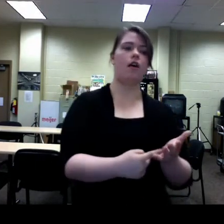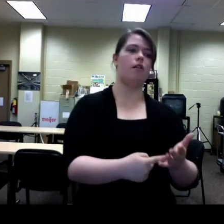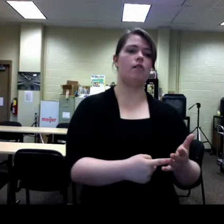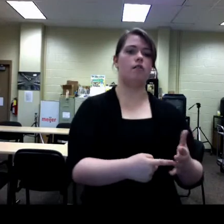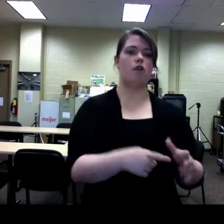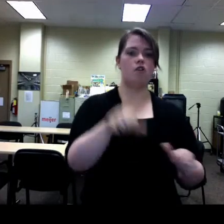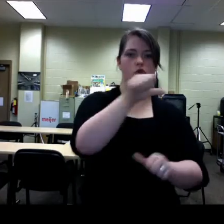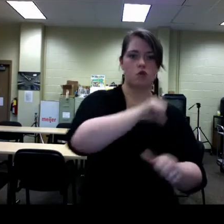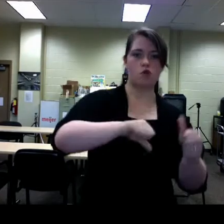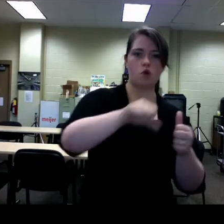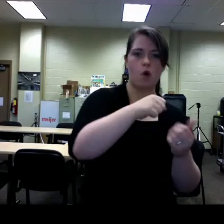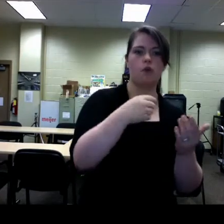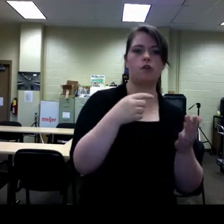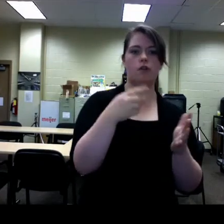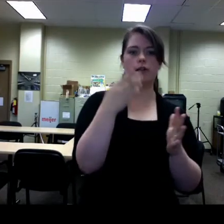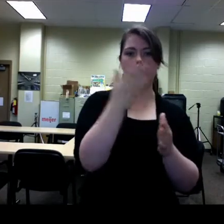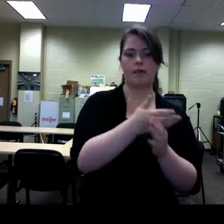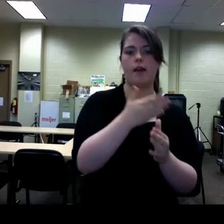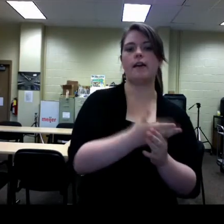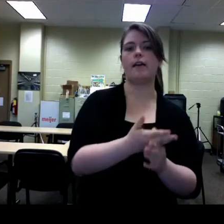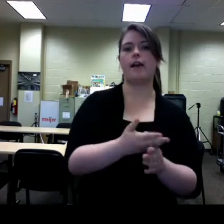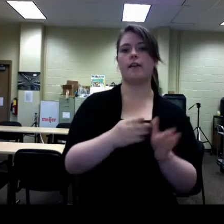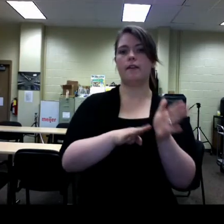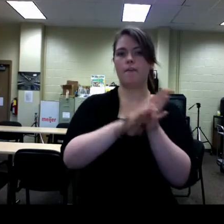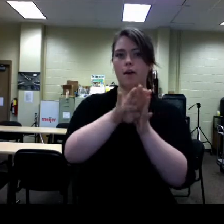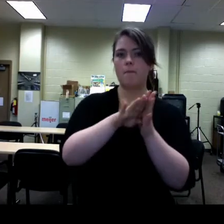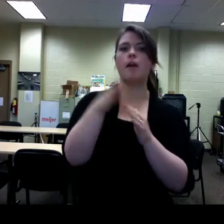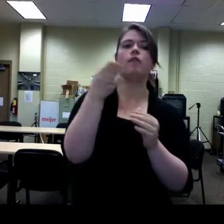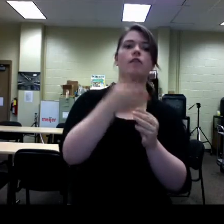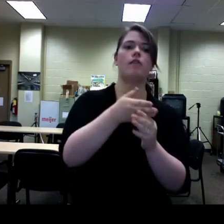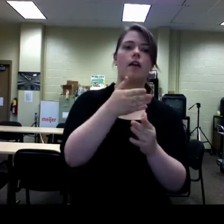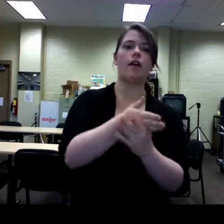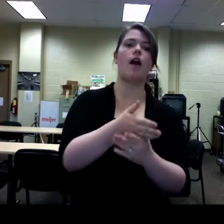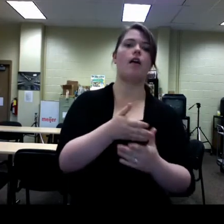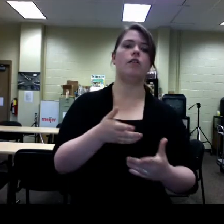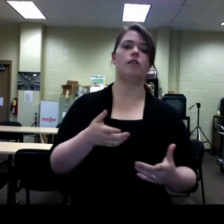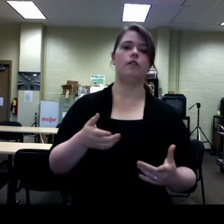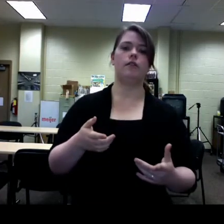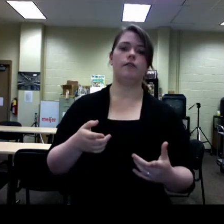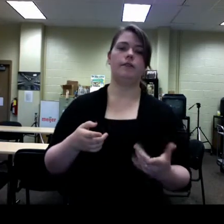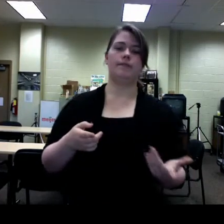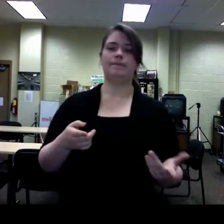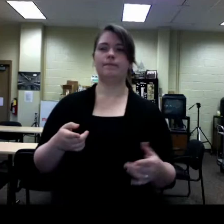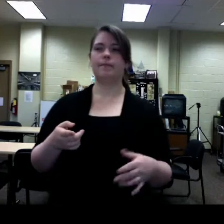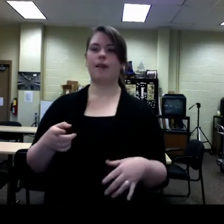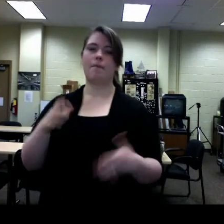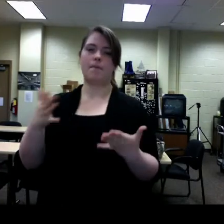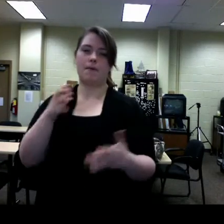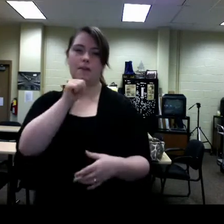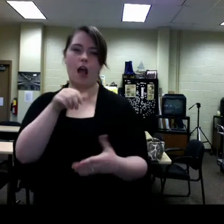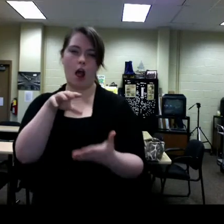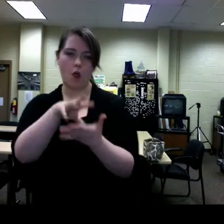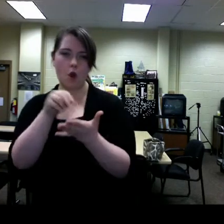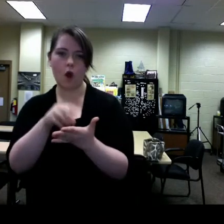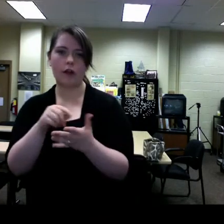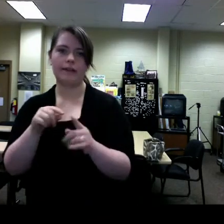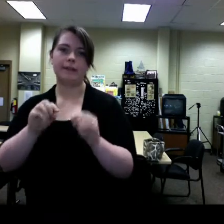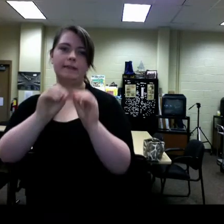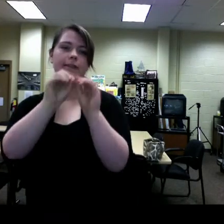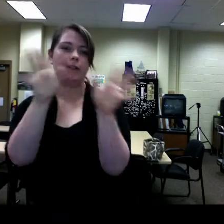psychology, maybe not in learning, clearly not in learning. But